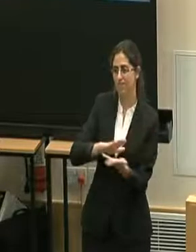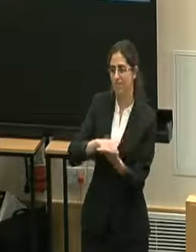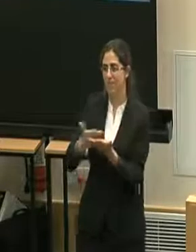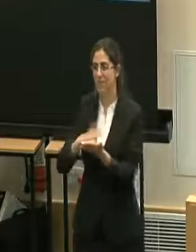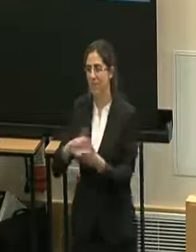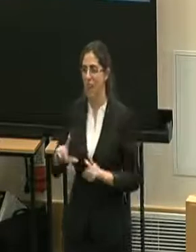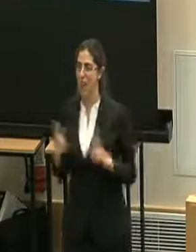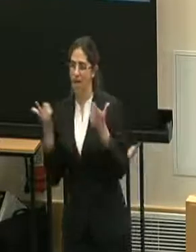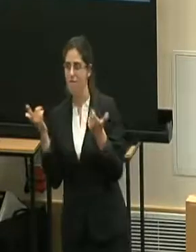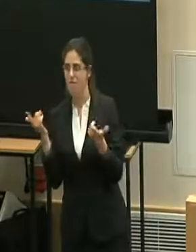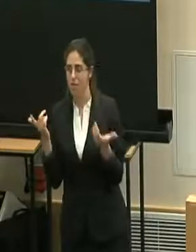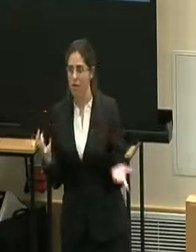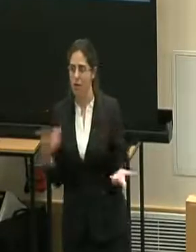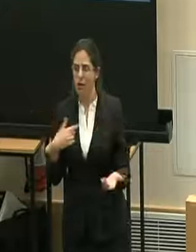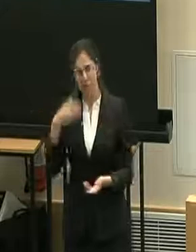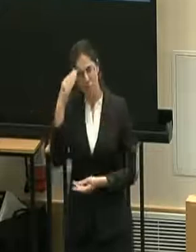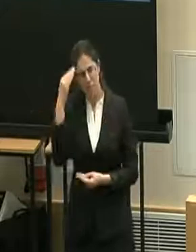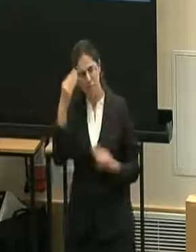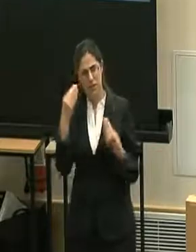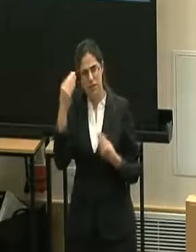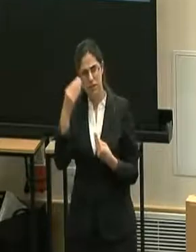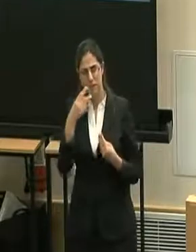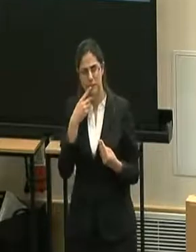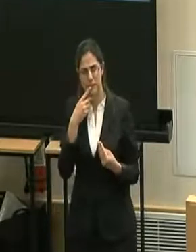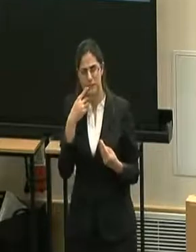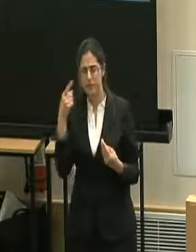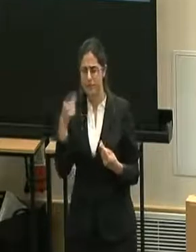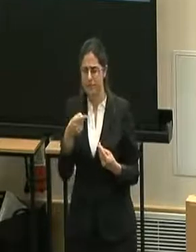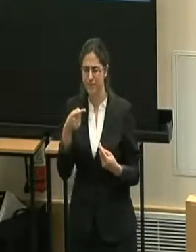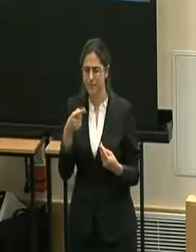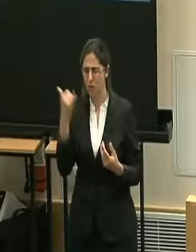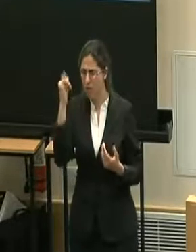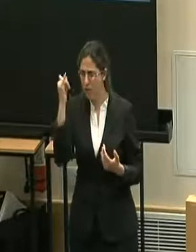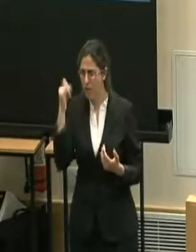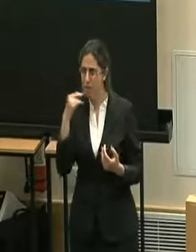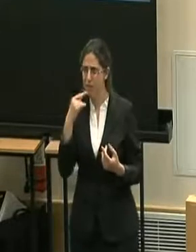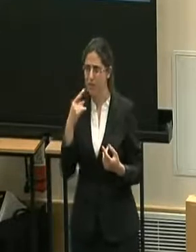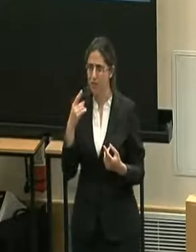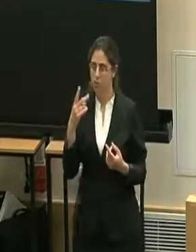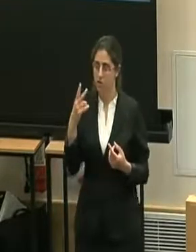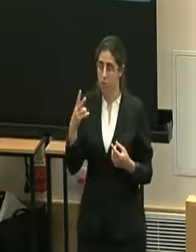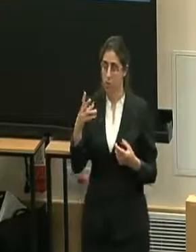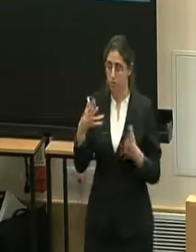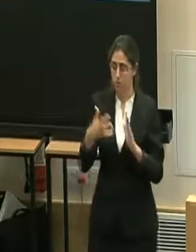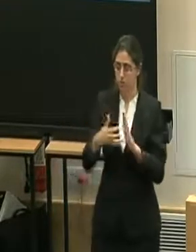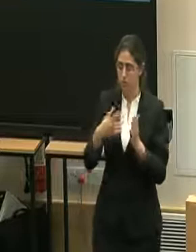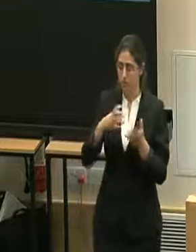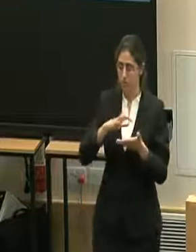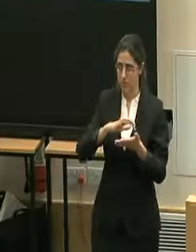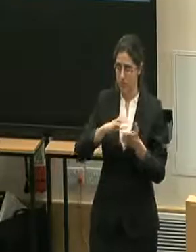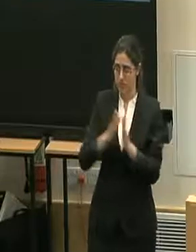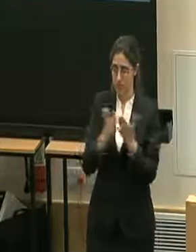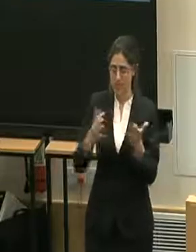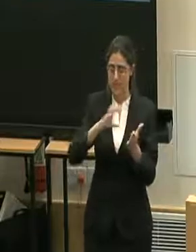Why do I think this? Well, there is two chunks of textual evidence. One